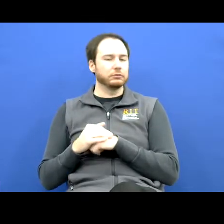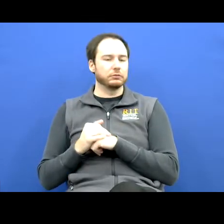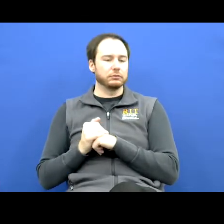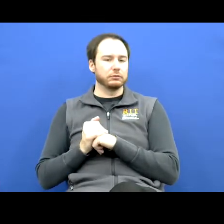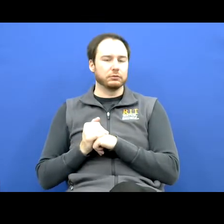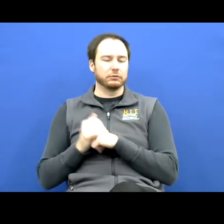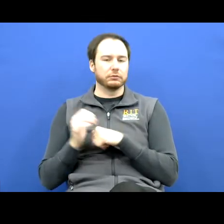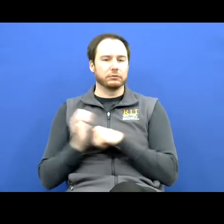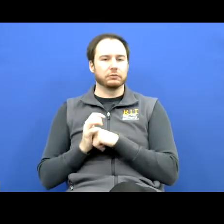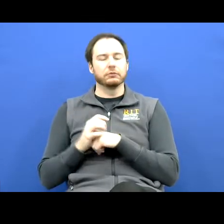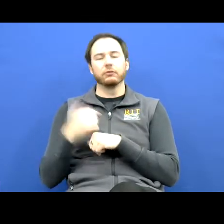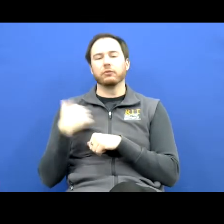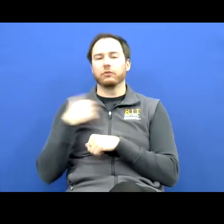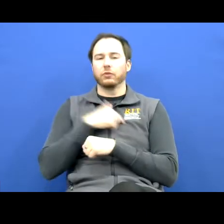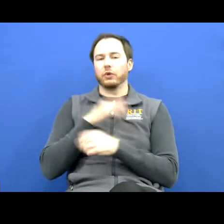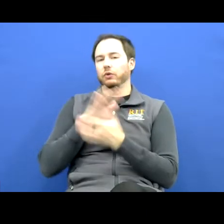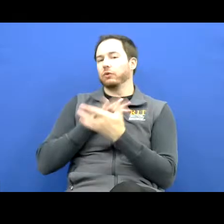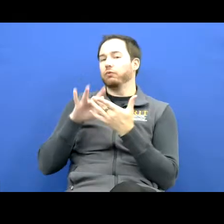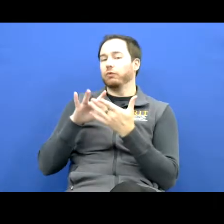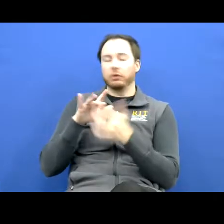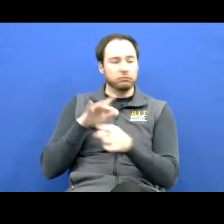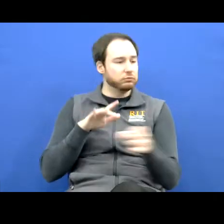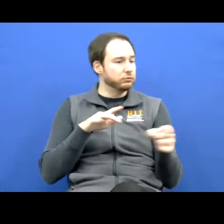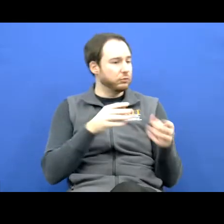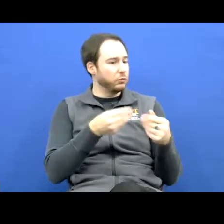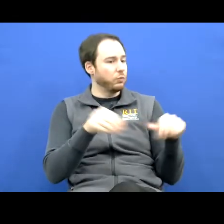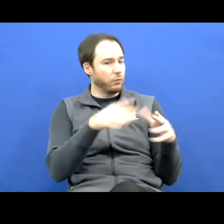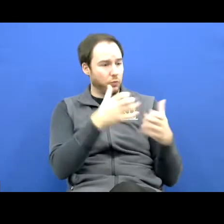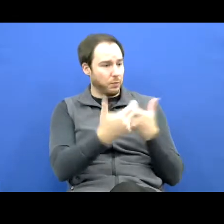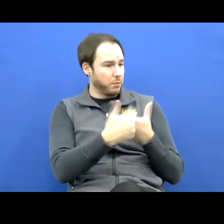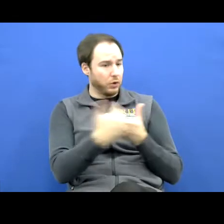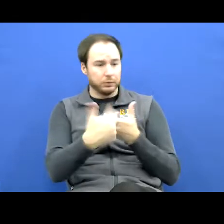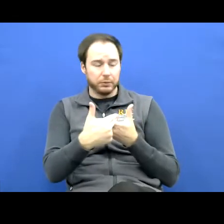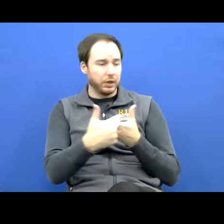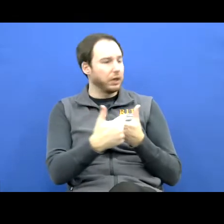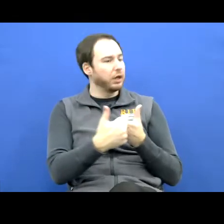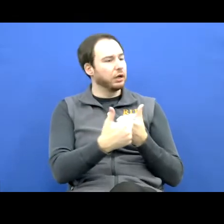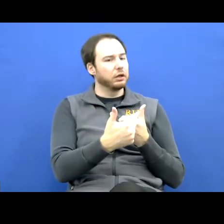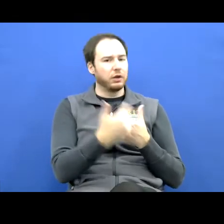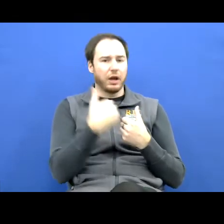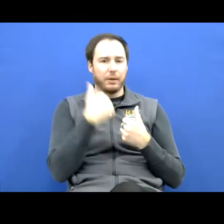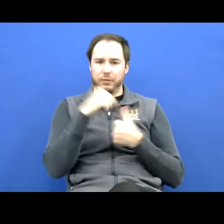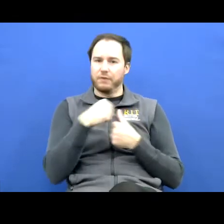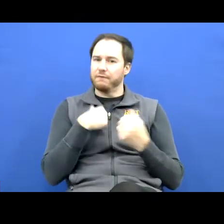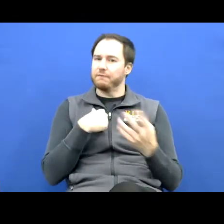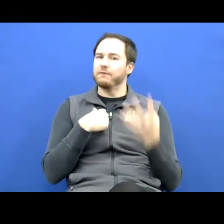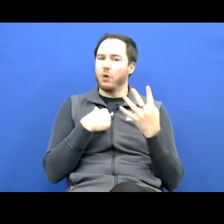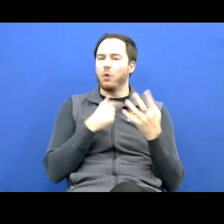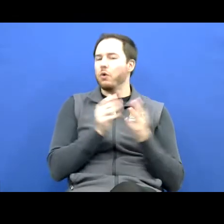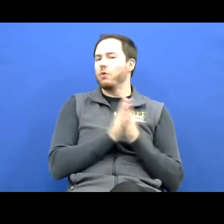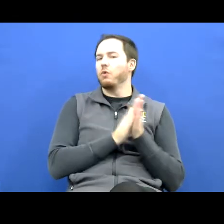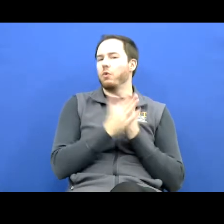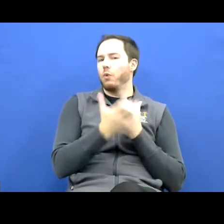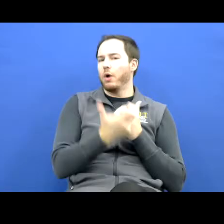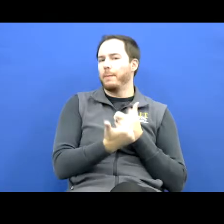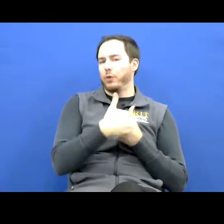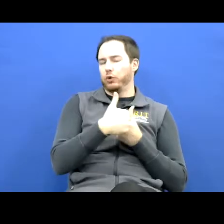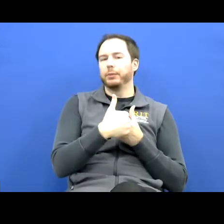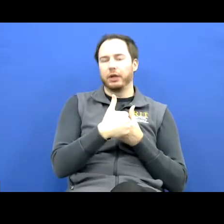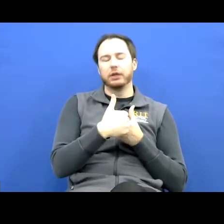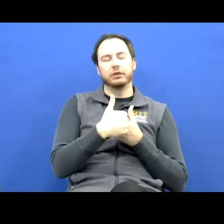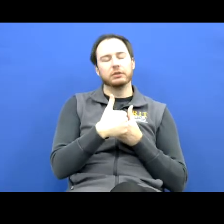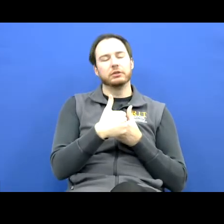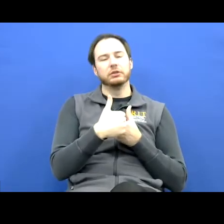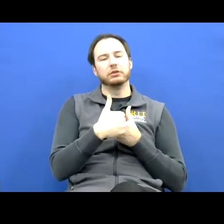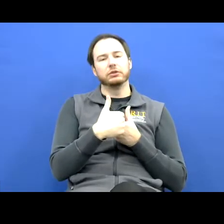we reached out and said any property who wants to participate, and we had 4 properties who were going to participate. And